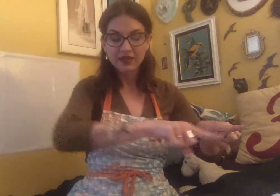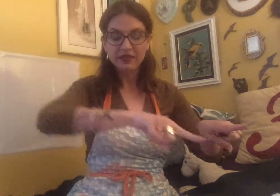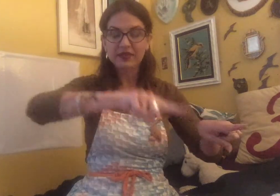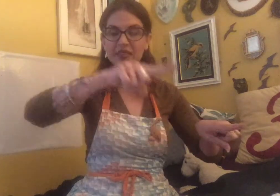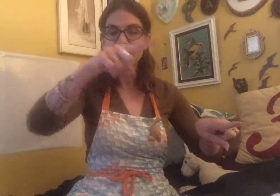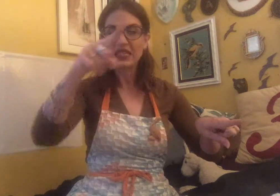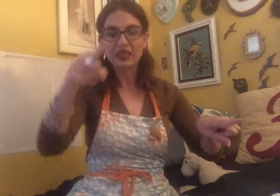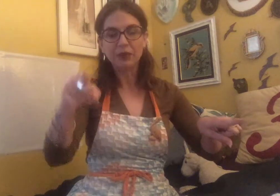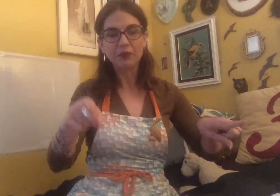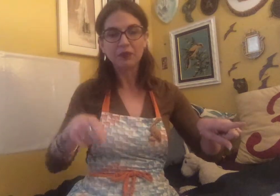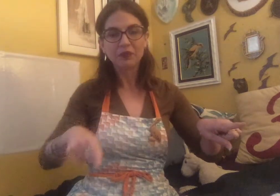Seam.